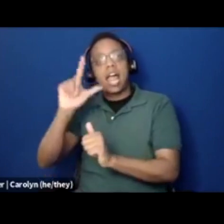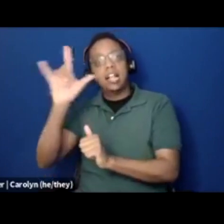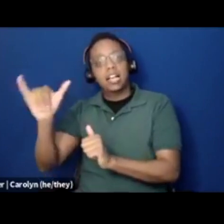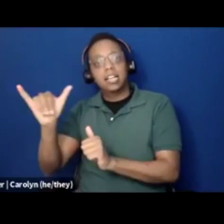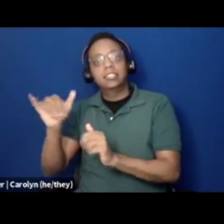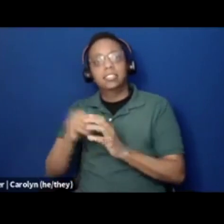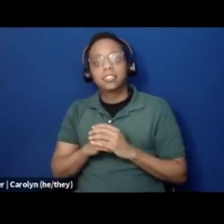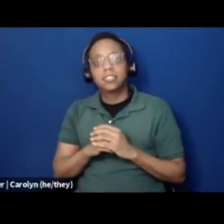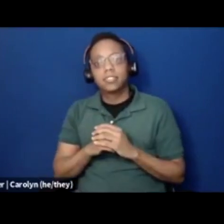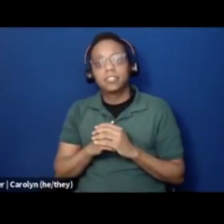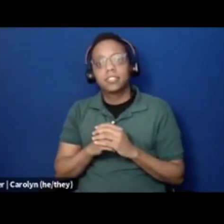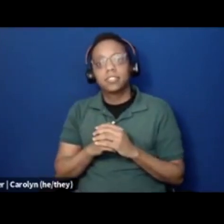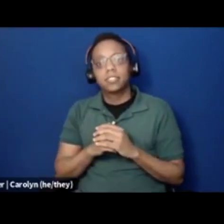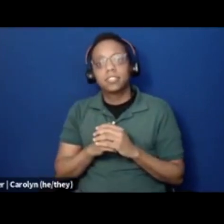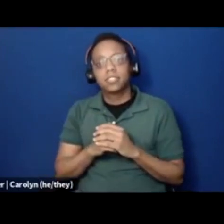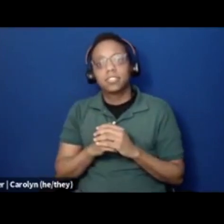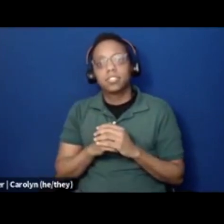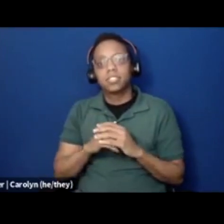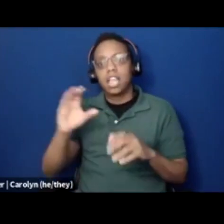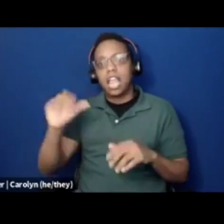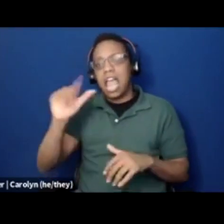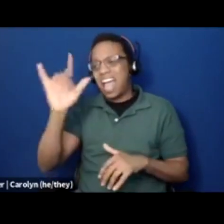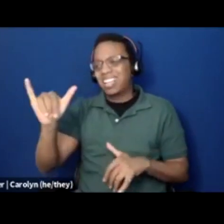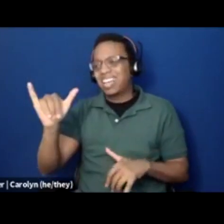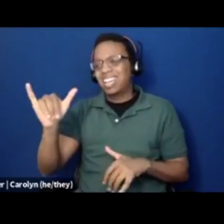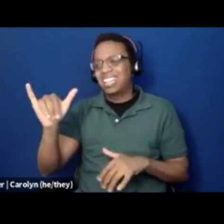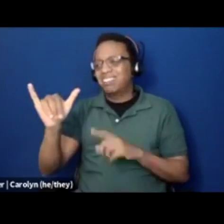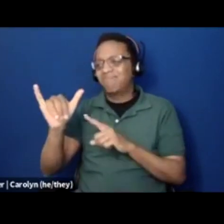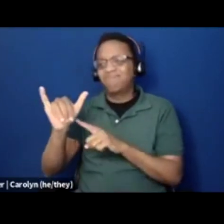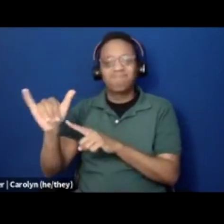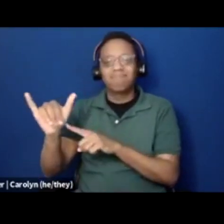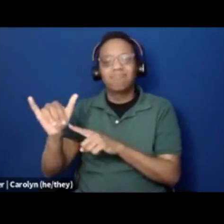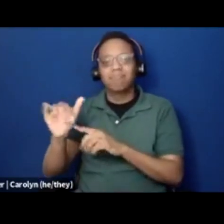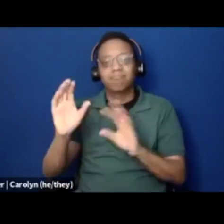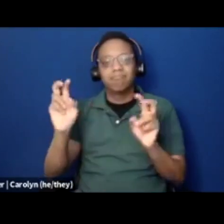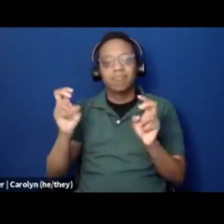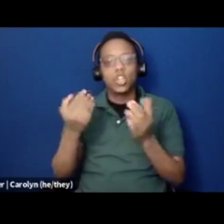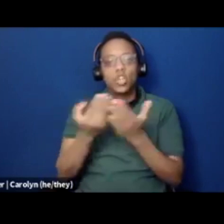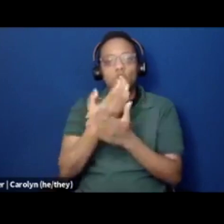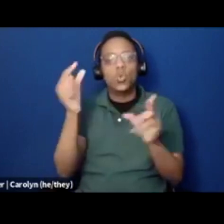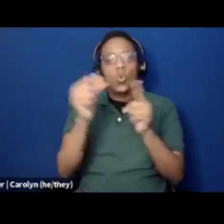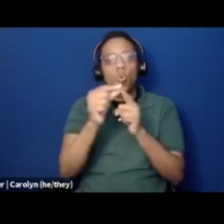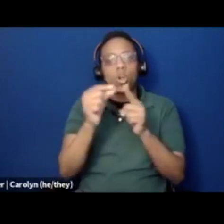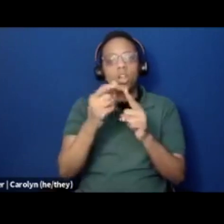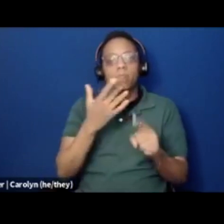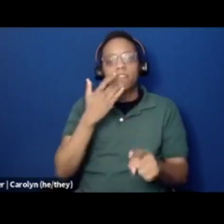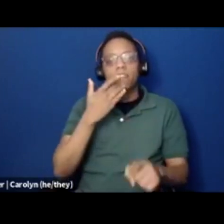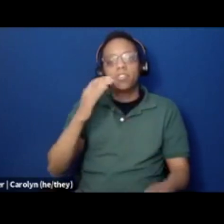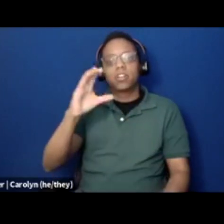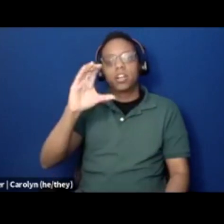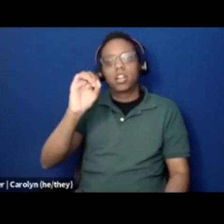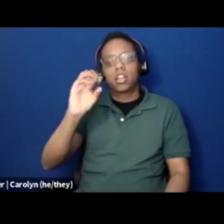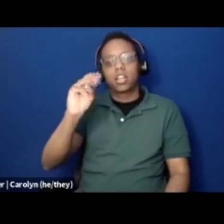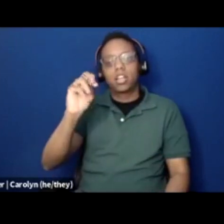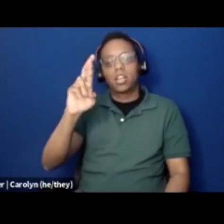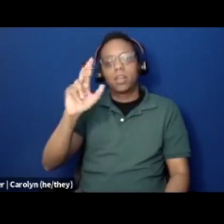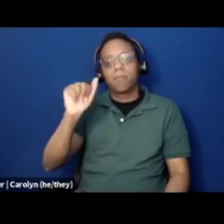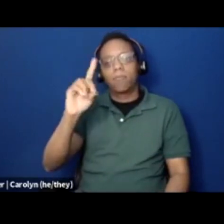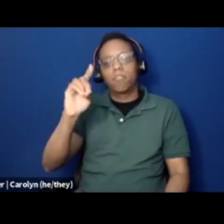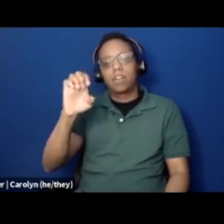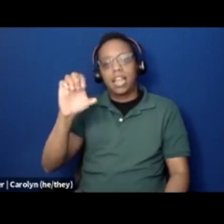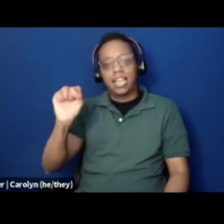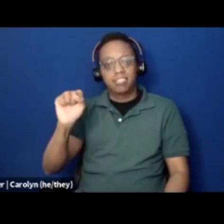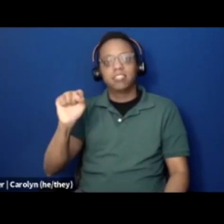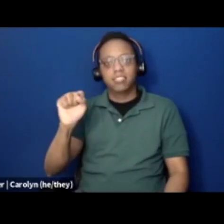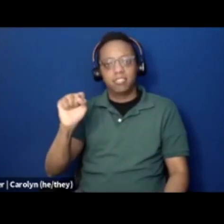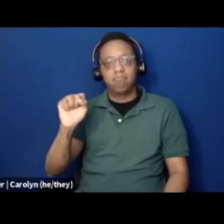and I transition out of the word ally. We need comrades. We don't need allies. We need comrades. We need people that are willing